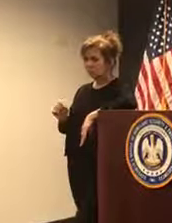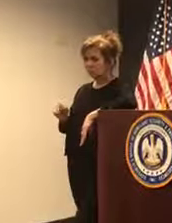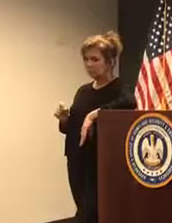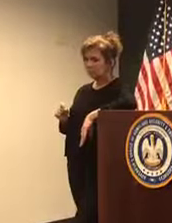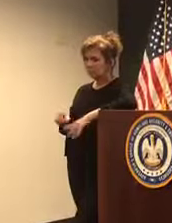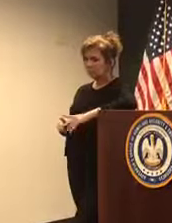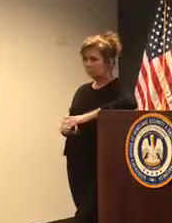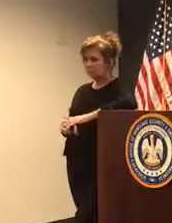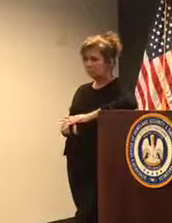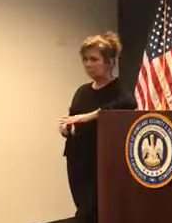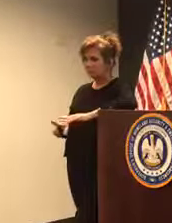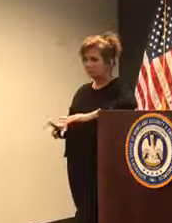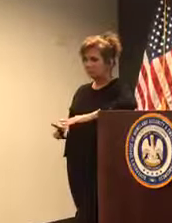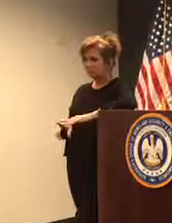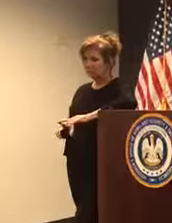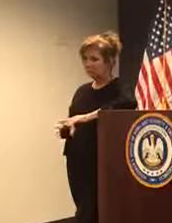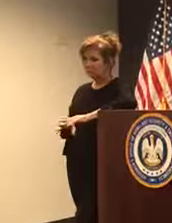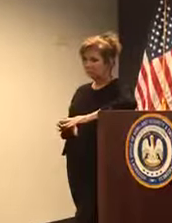moving